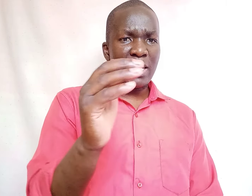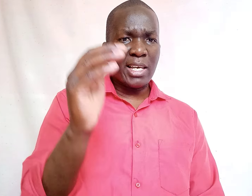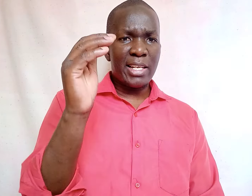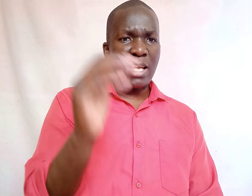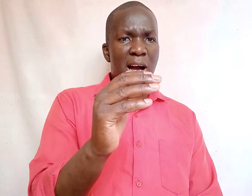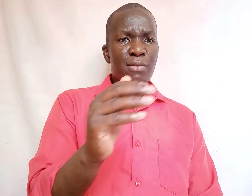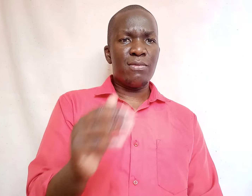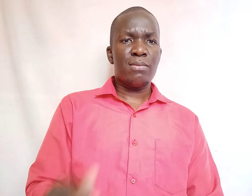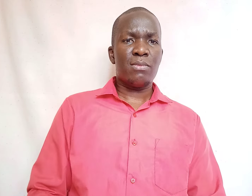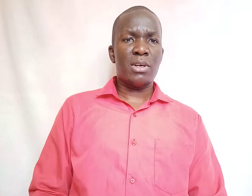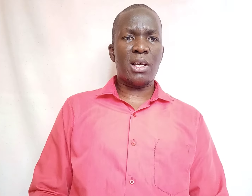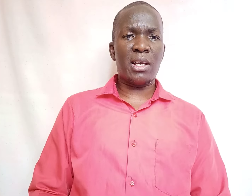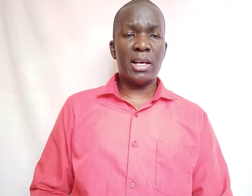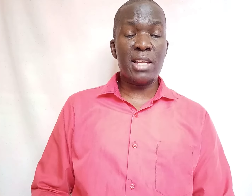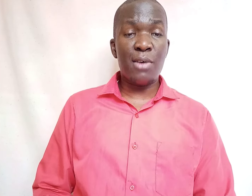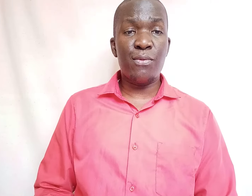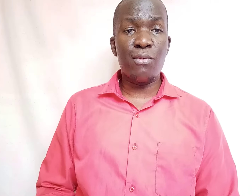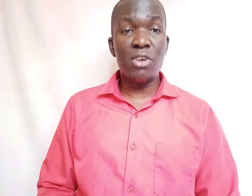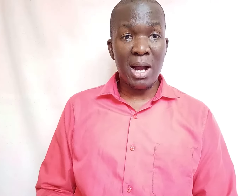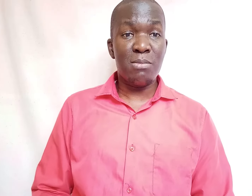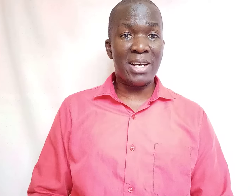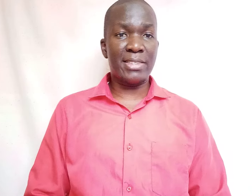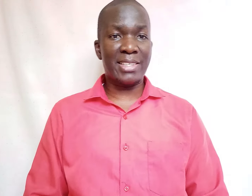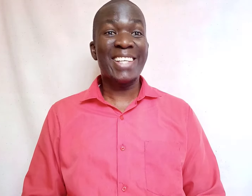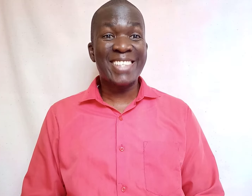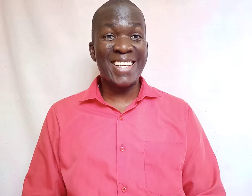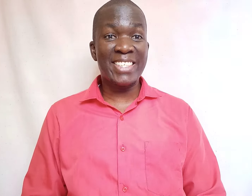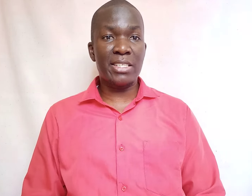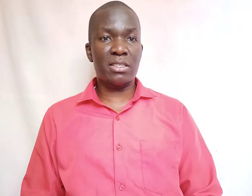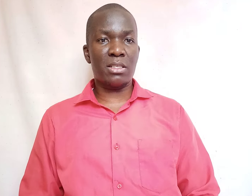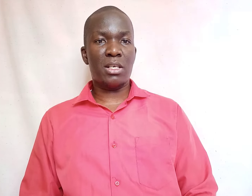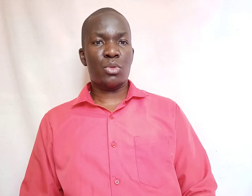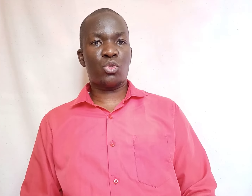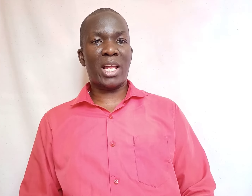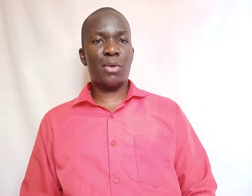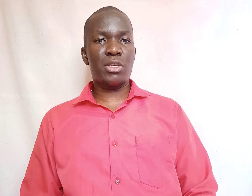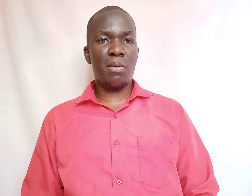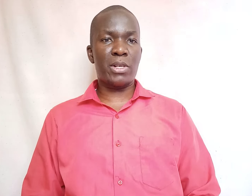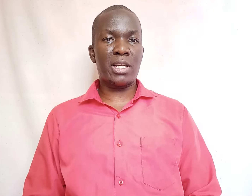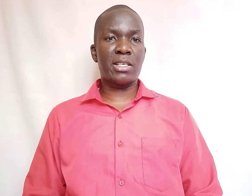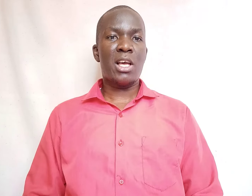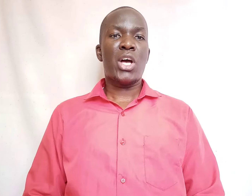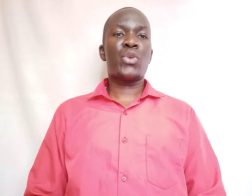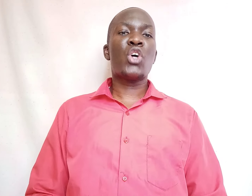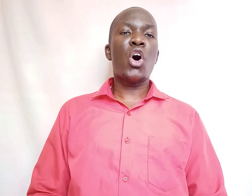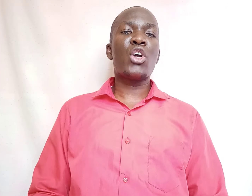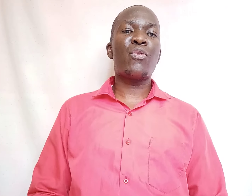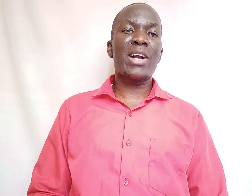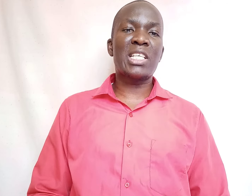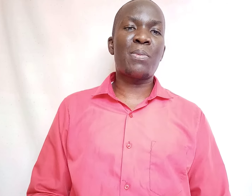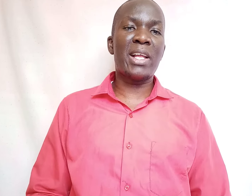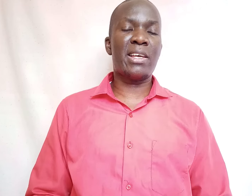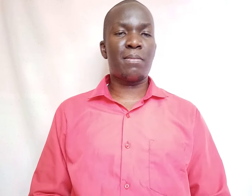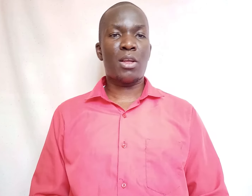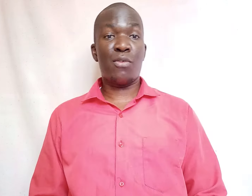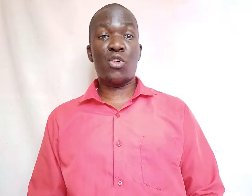Lacking enough vocabularies, it's a disease to sign language interpreters. You'll go on finger spelling. Of course,